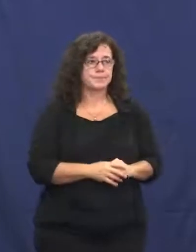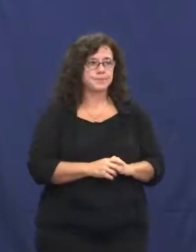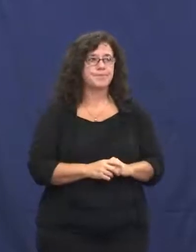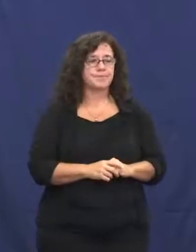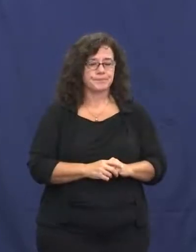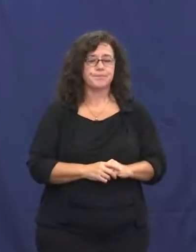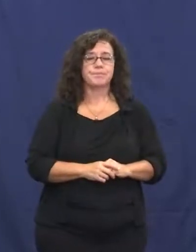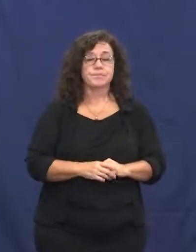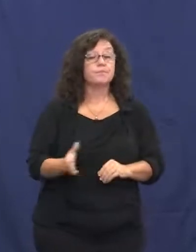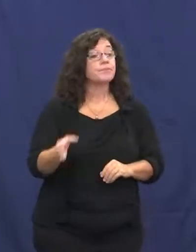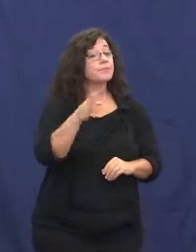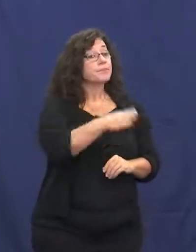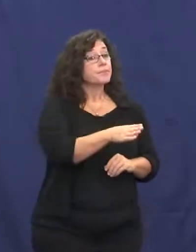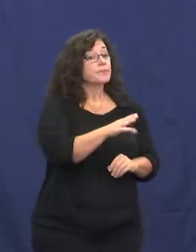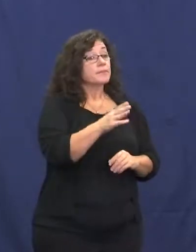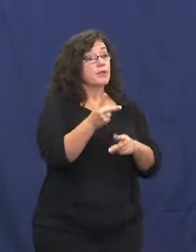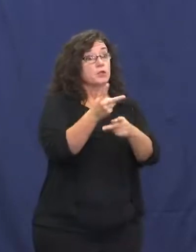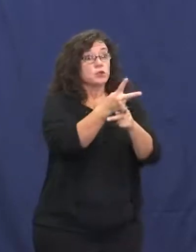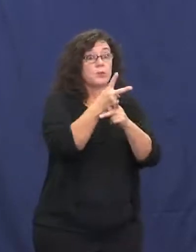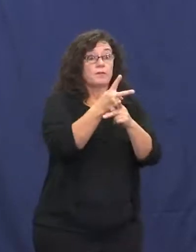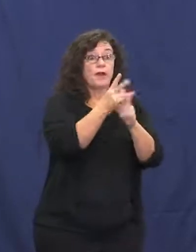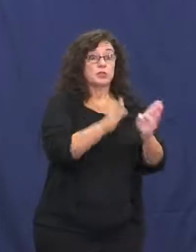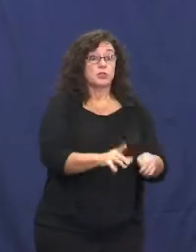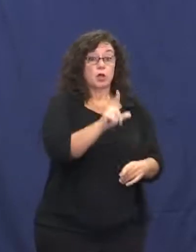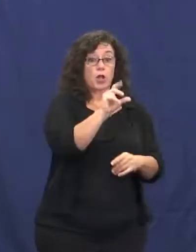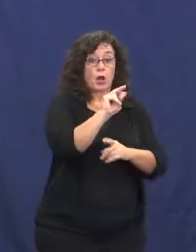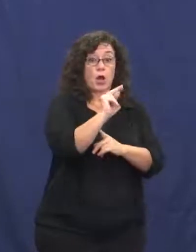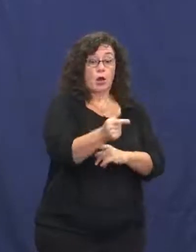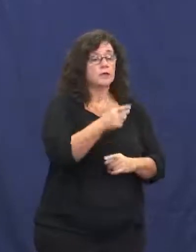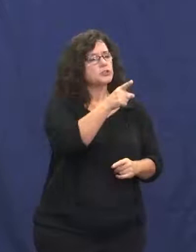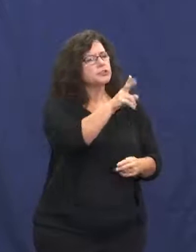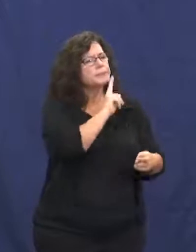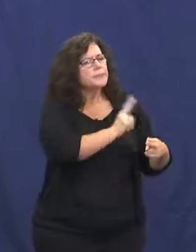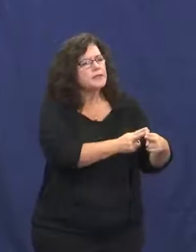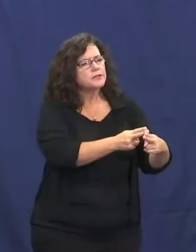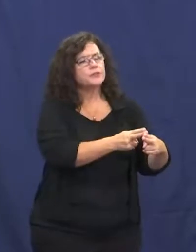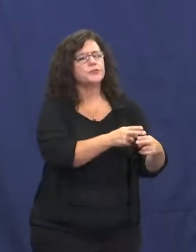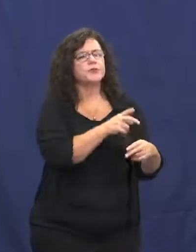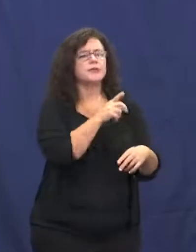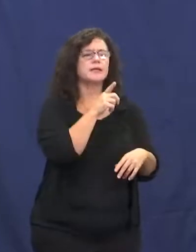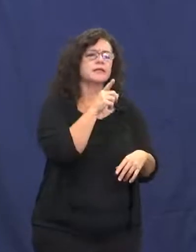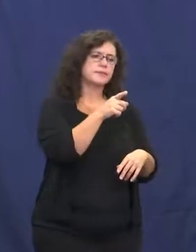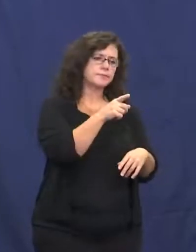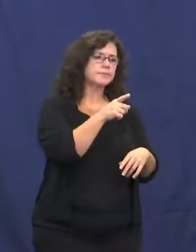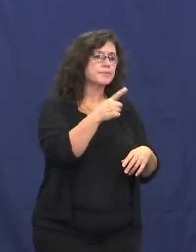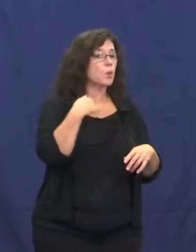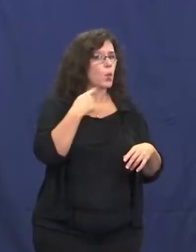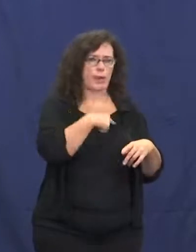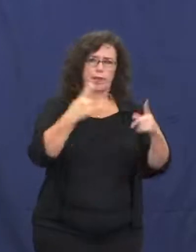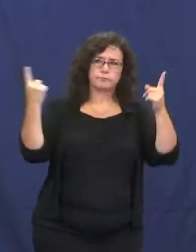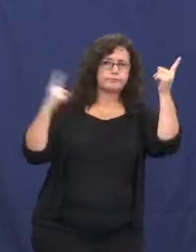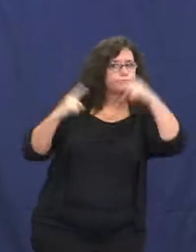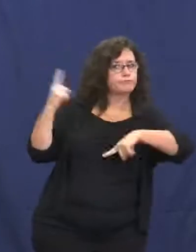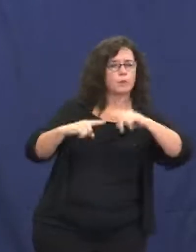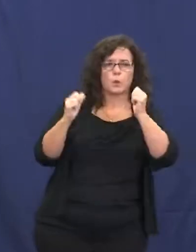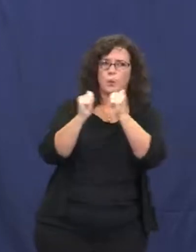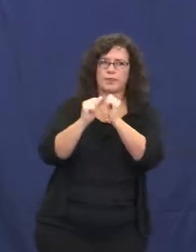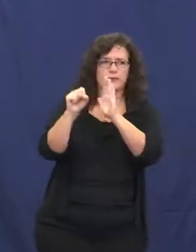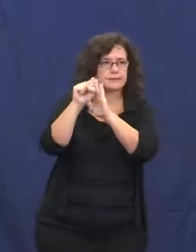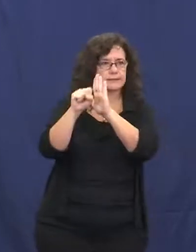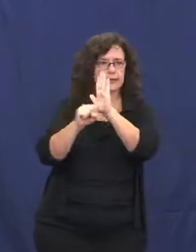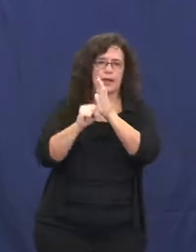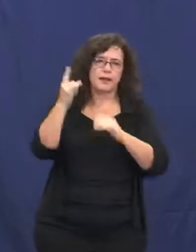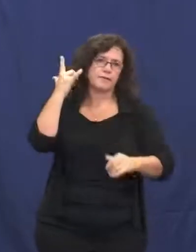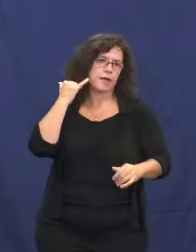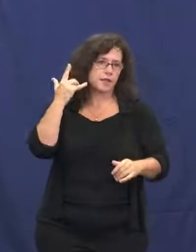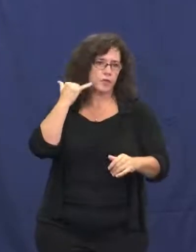As Supervisor Long mentioned, there are some new developments, in terms of we're in full alignment with the state in terms of sectors that are allowed